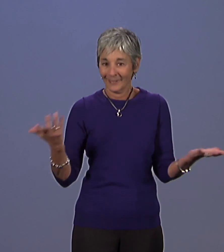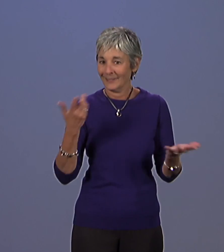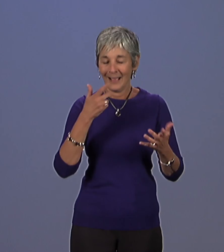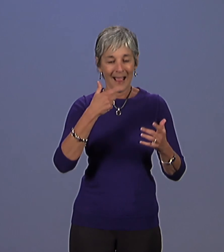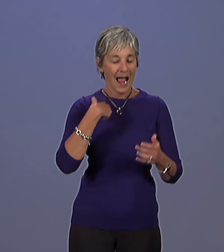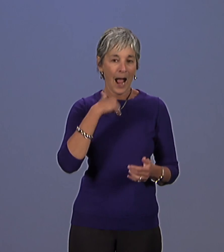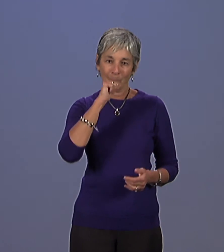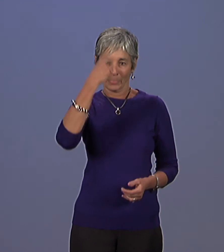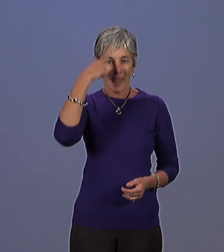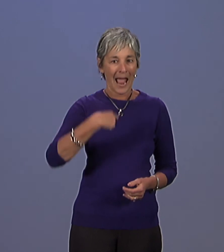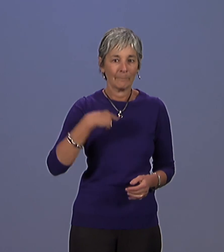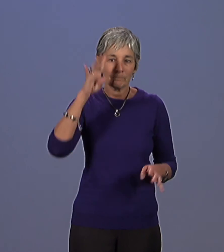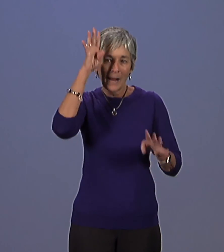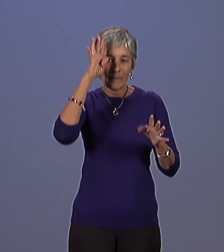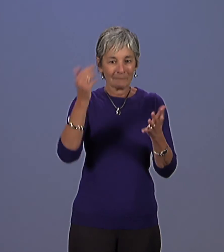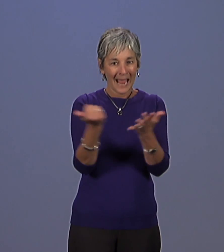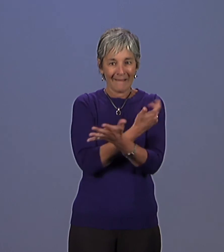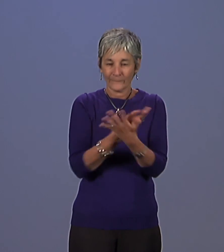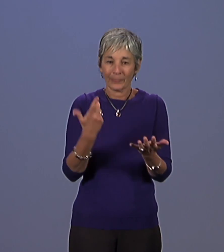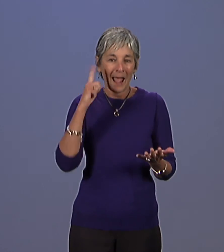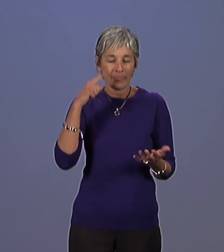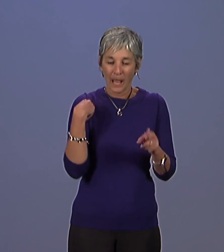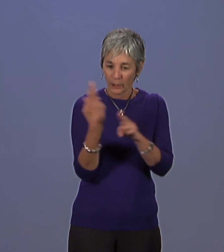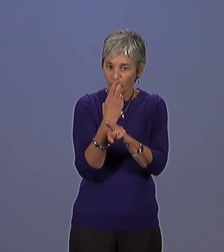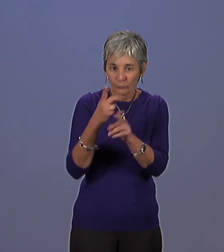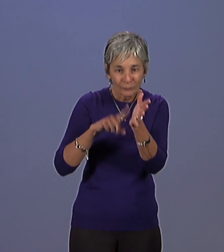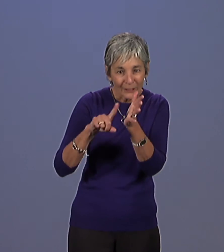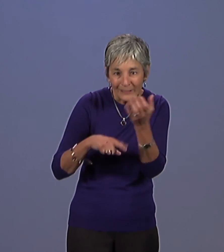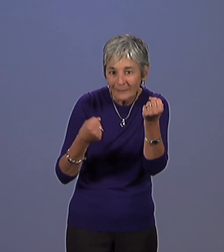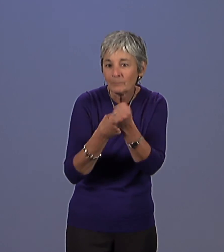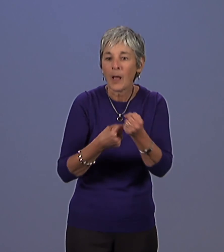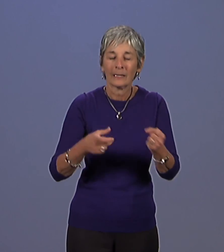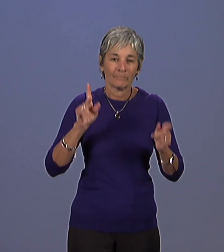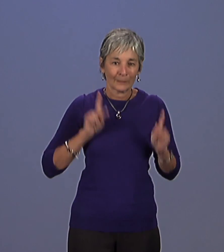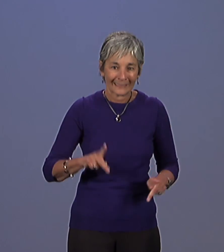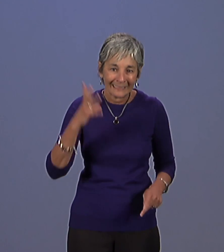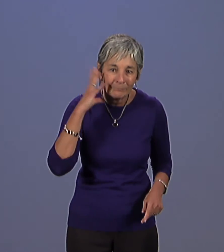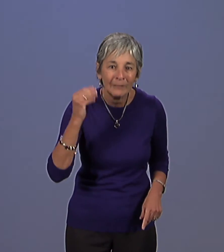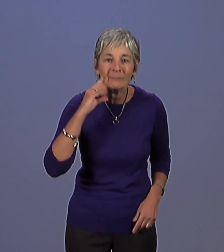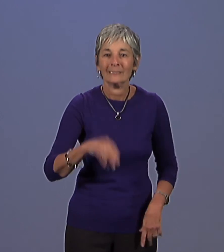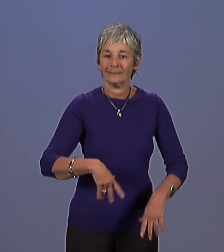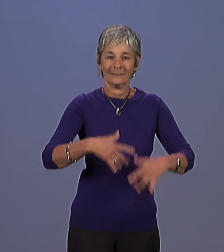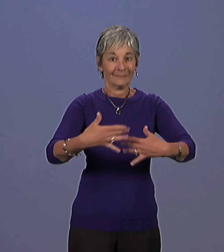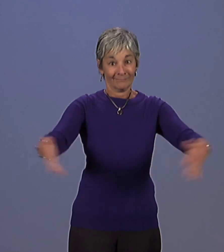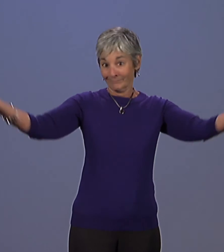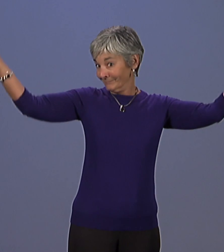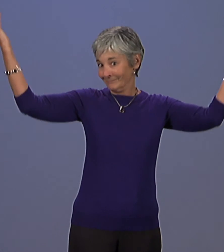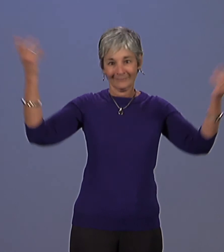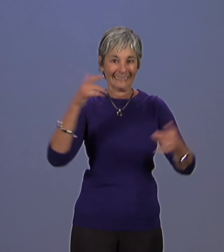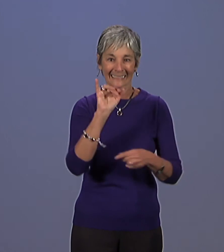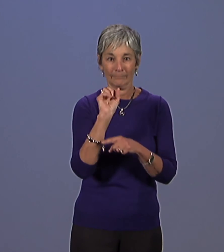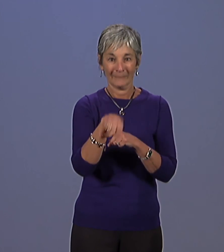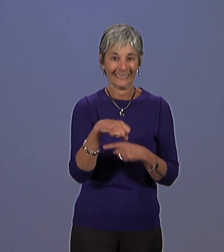I don't understand. I'm not making things up. I'm using research and experience. But why that is happening just beats me,